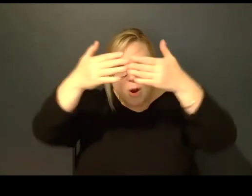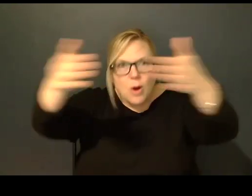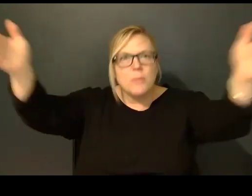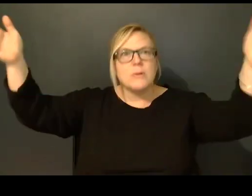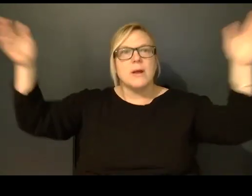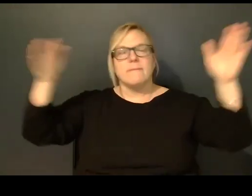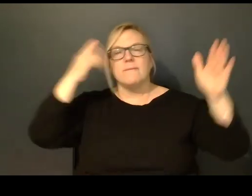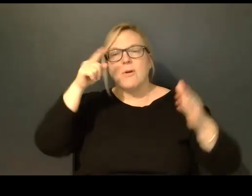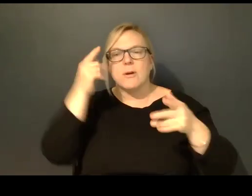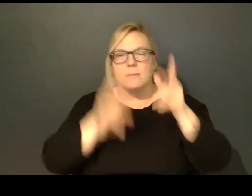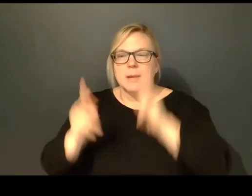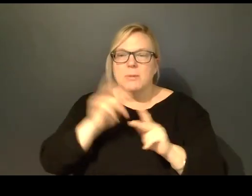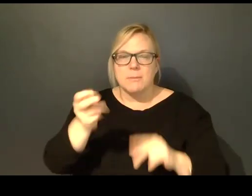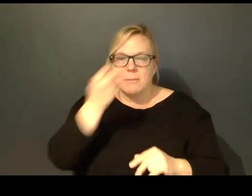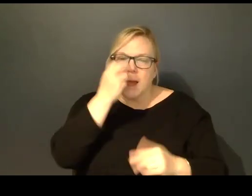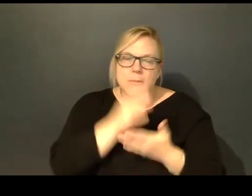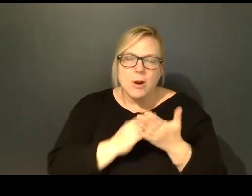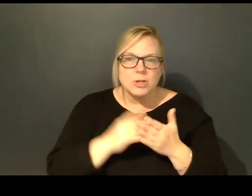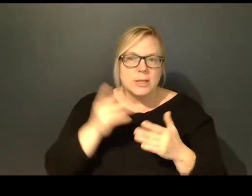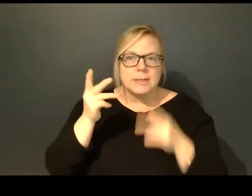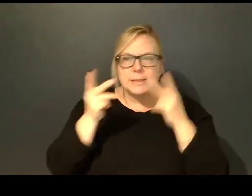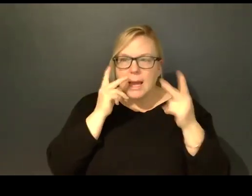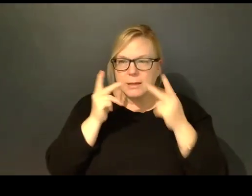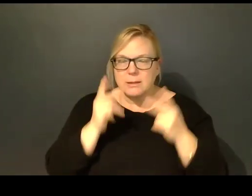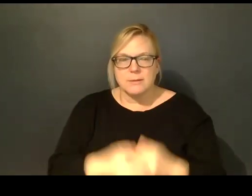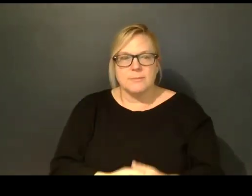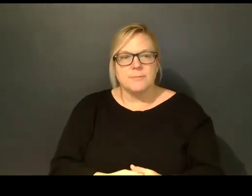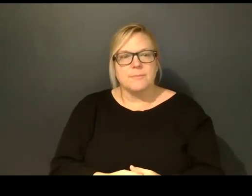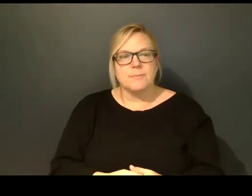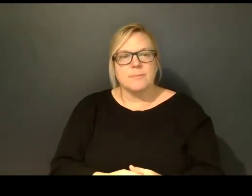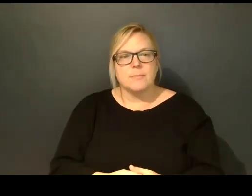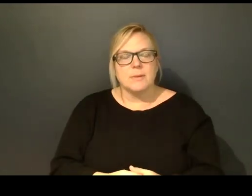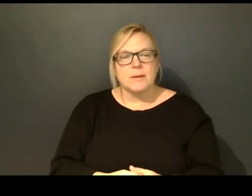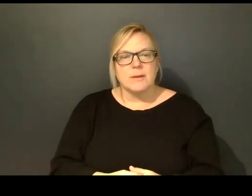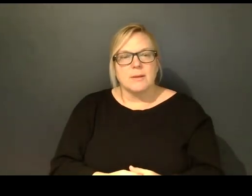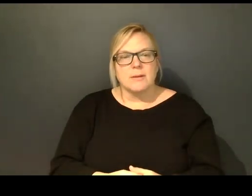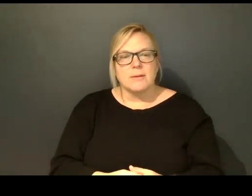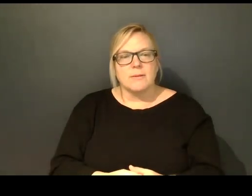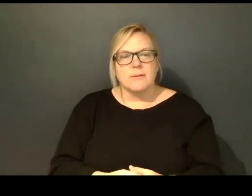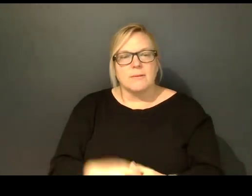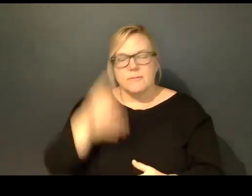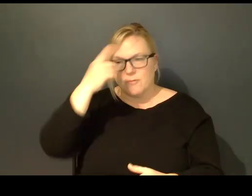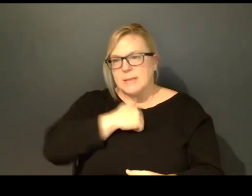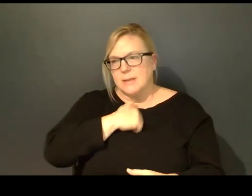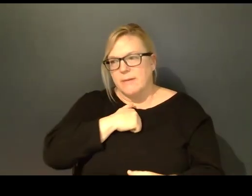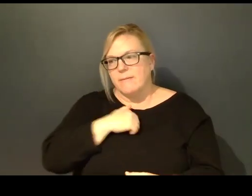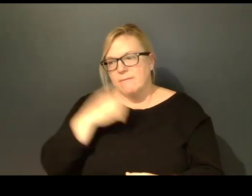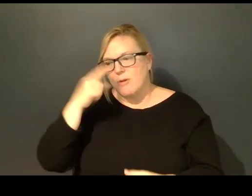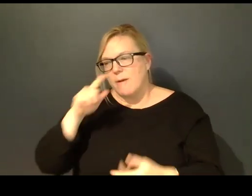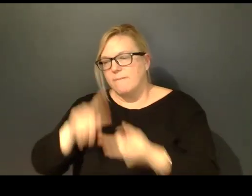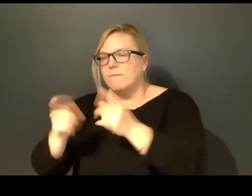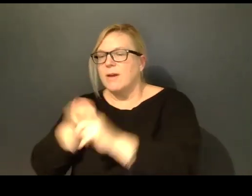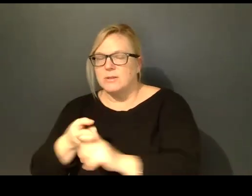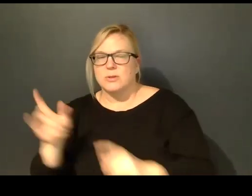partially sighted. From my perspective, and from my colleagues and friends that I'm hearing about. So that's